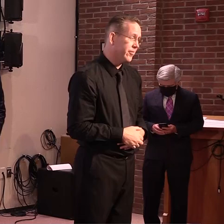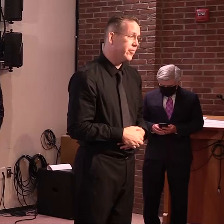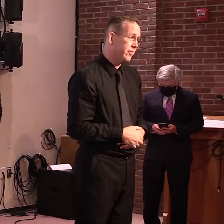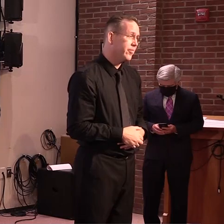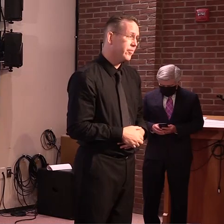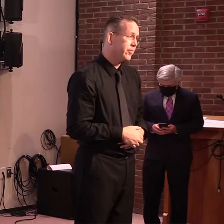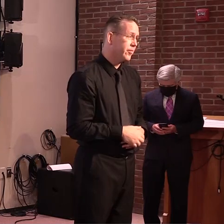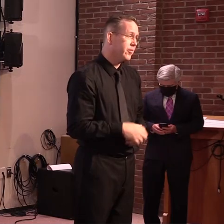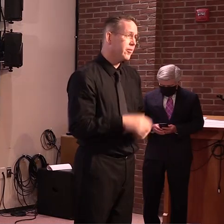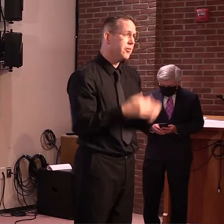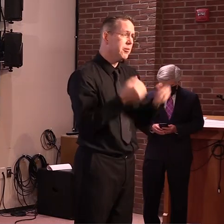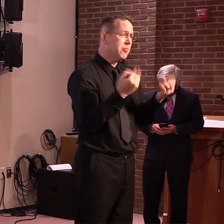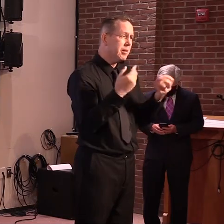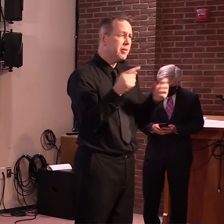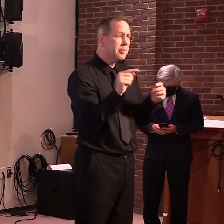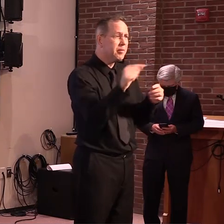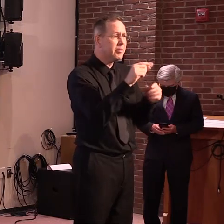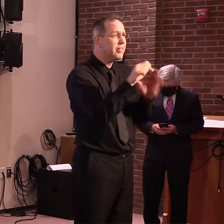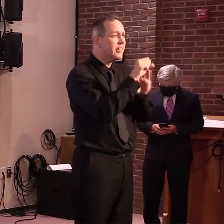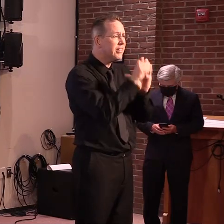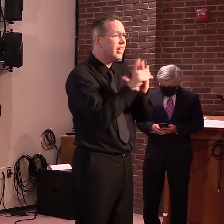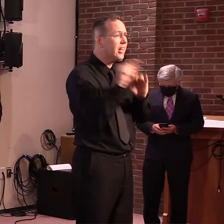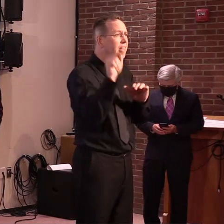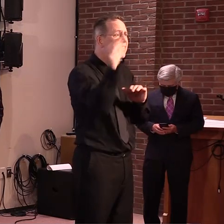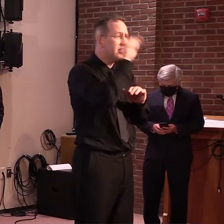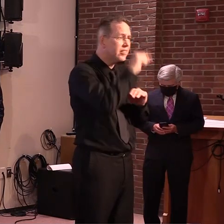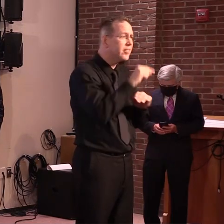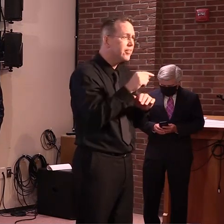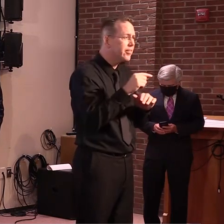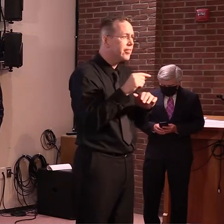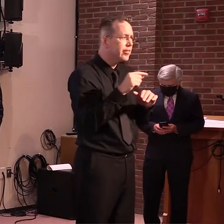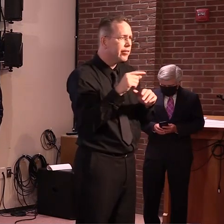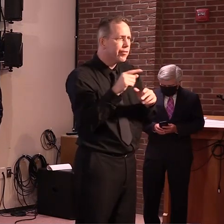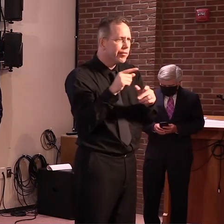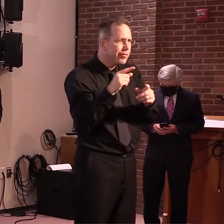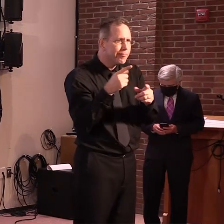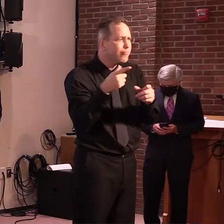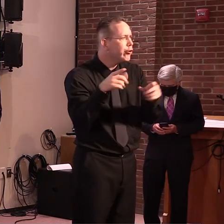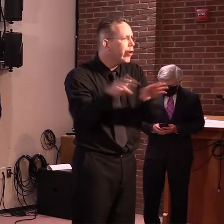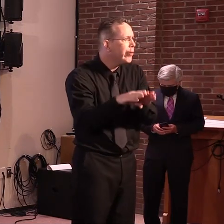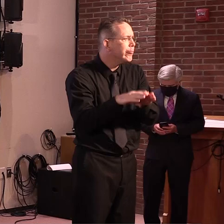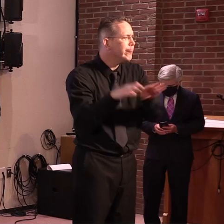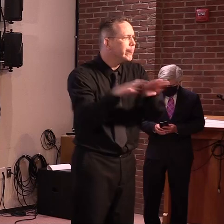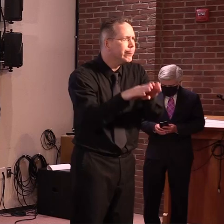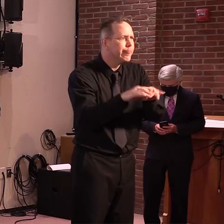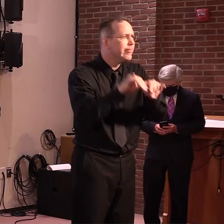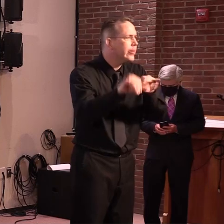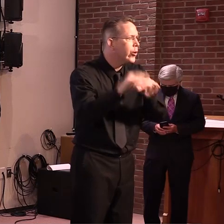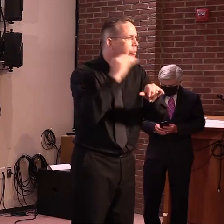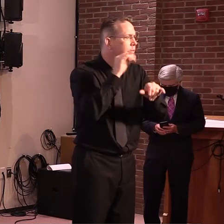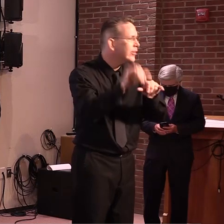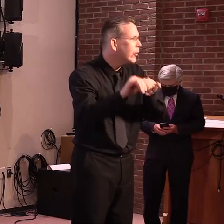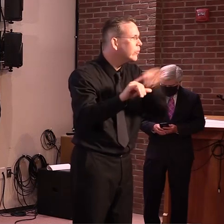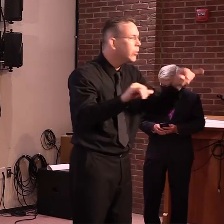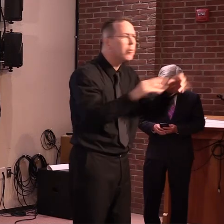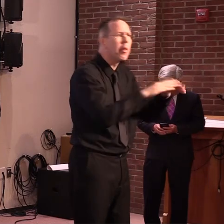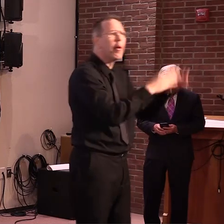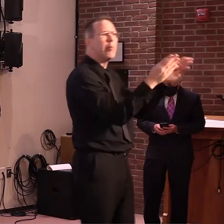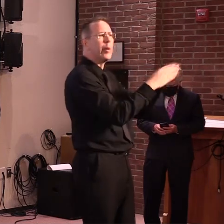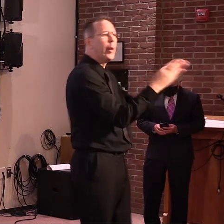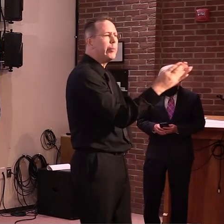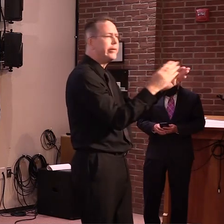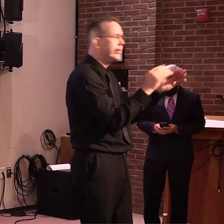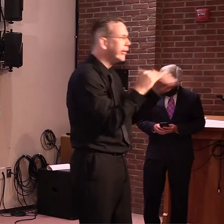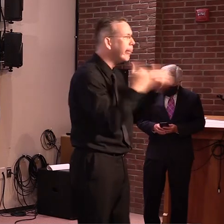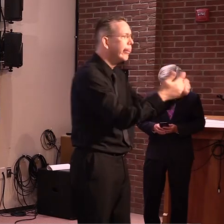as it's often called, to all of a sudden I can go out and start doing things. And the question is, if